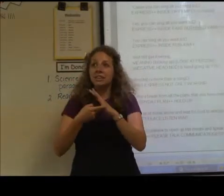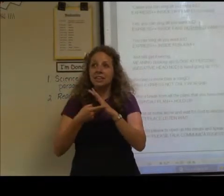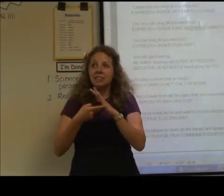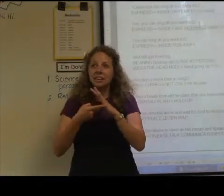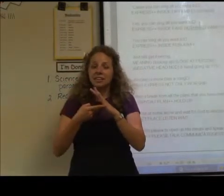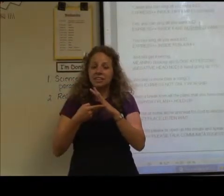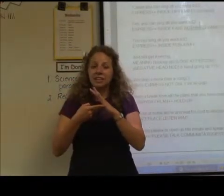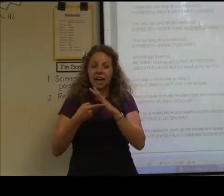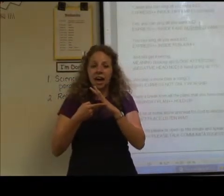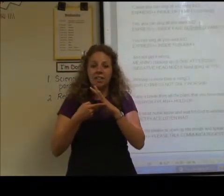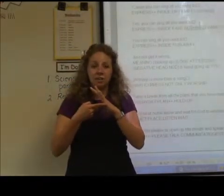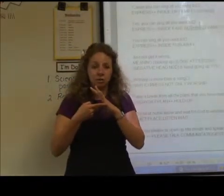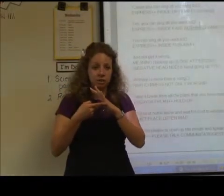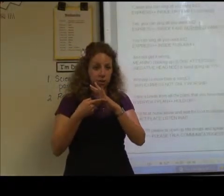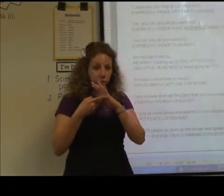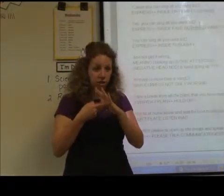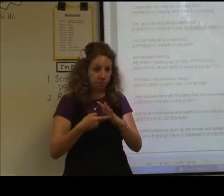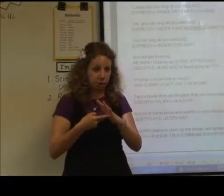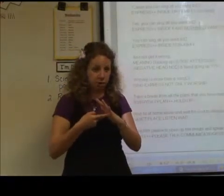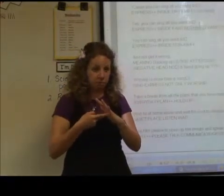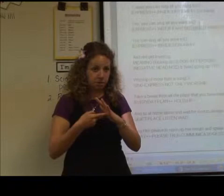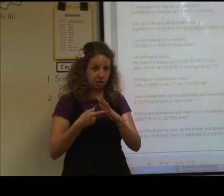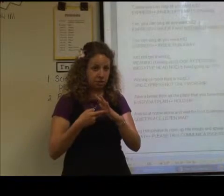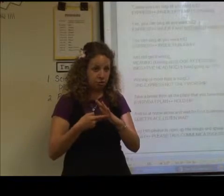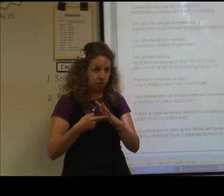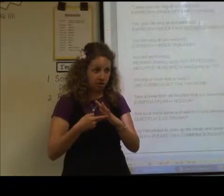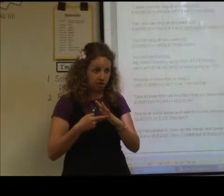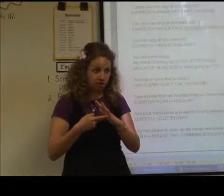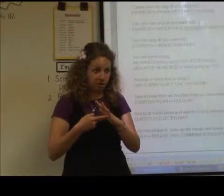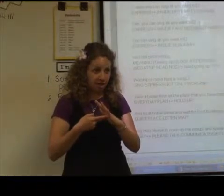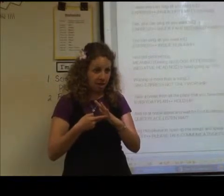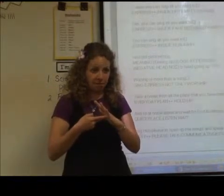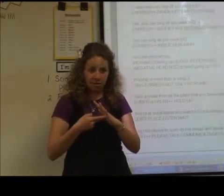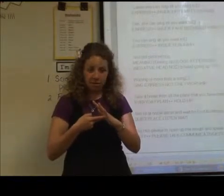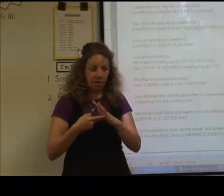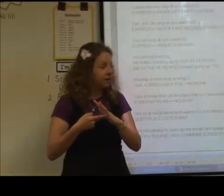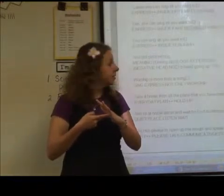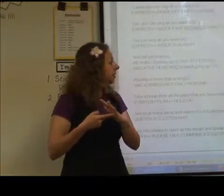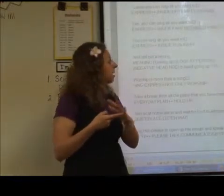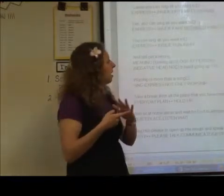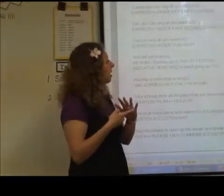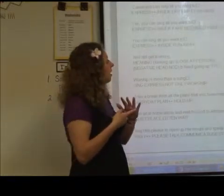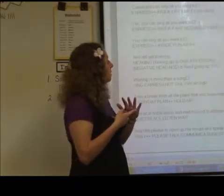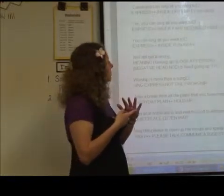meaning of it, and then you're going to look at the person because you're addressing them.